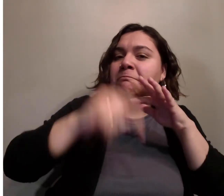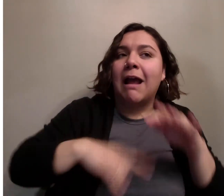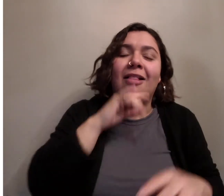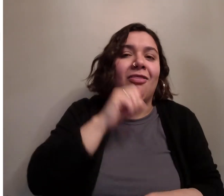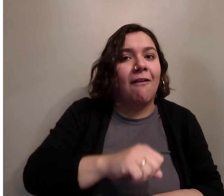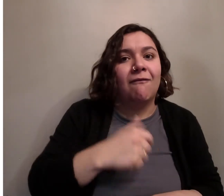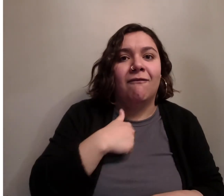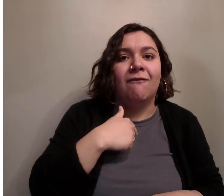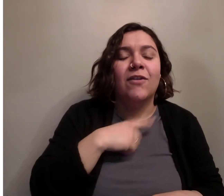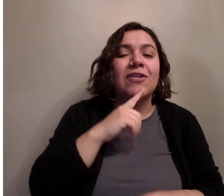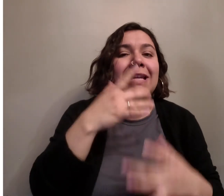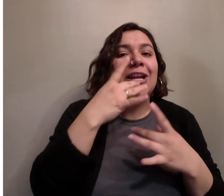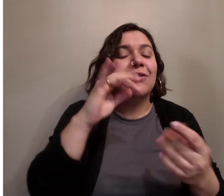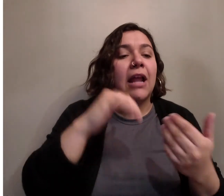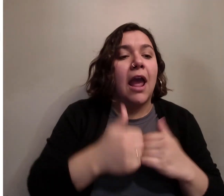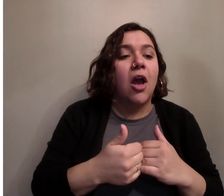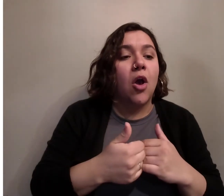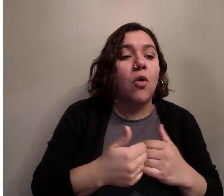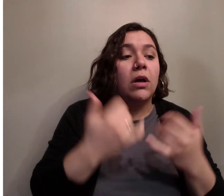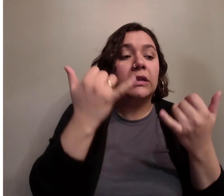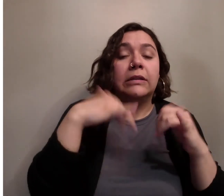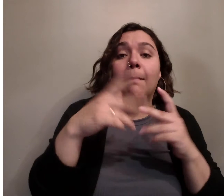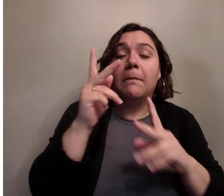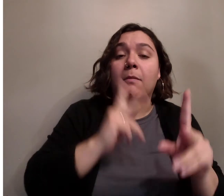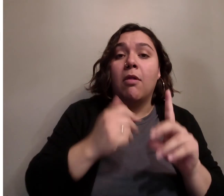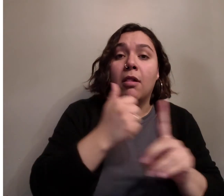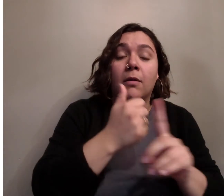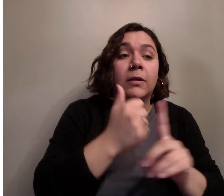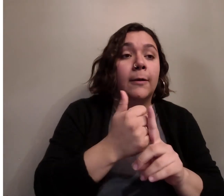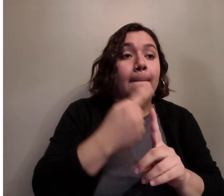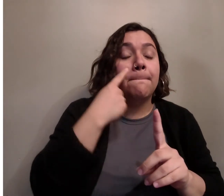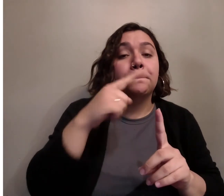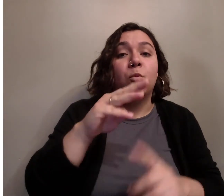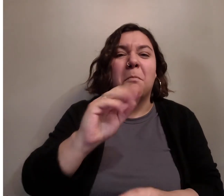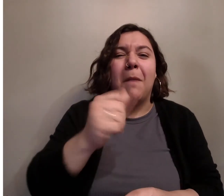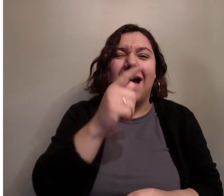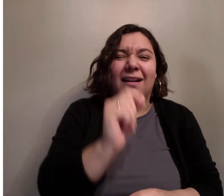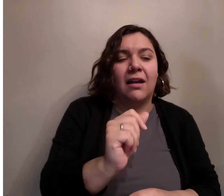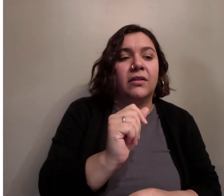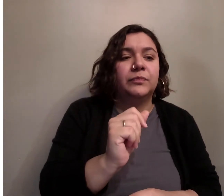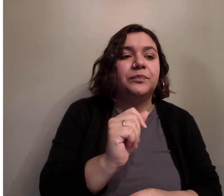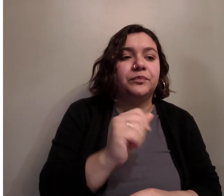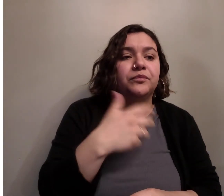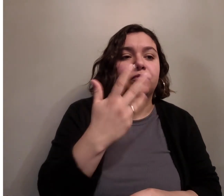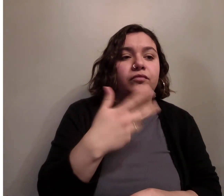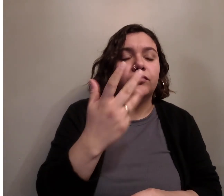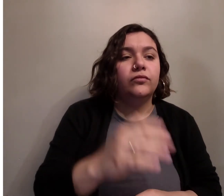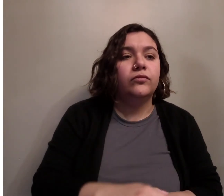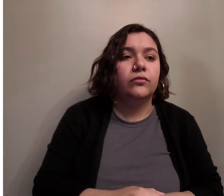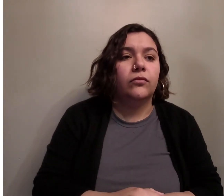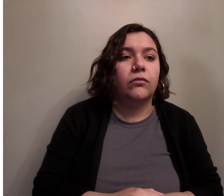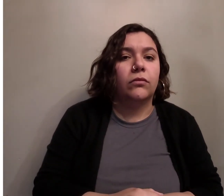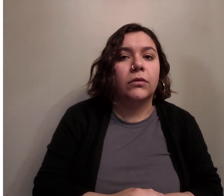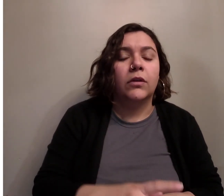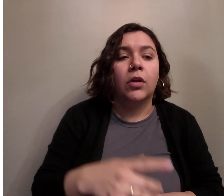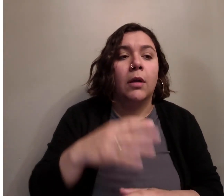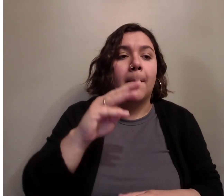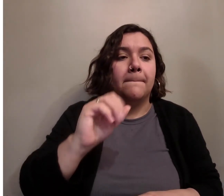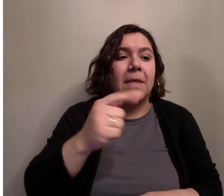many levels. I love it. Yeah, and it's amazing how even people who in the MAGA